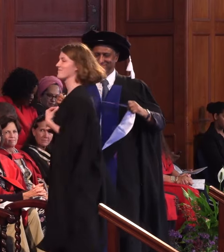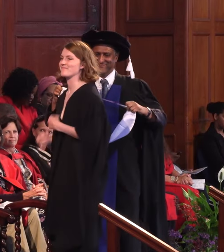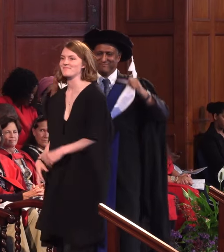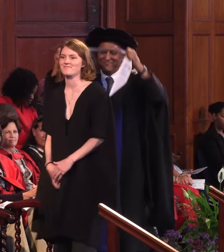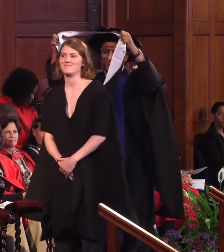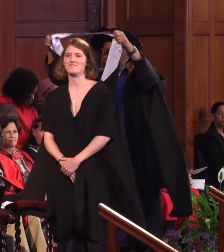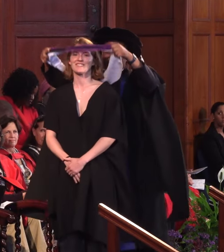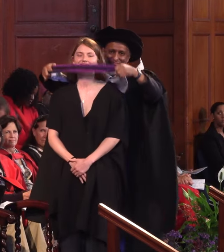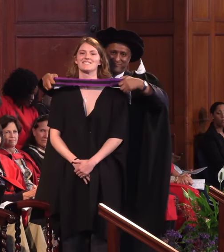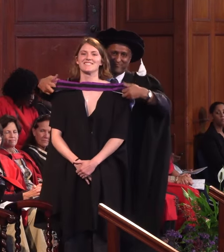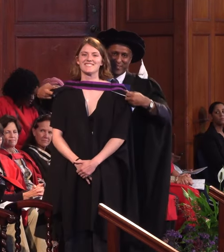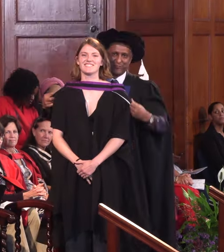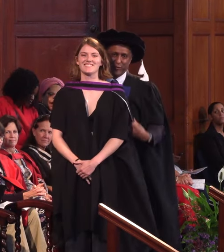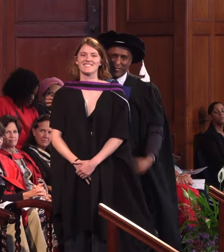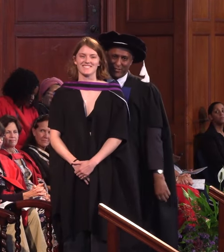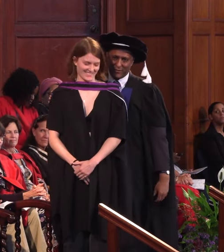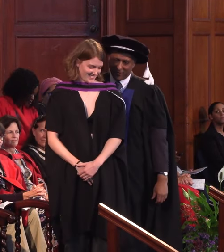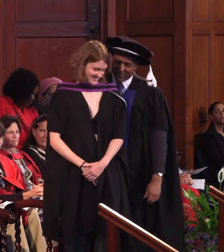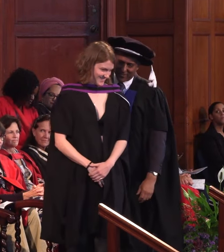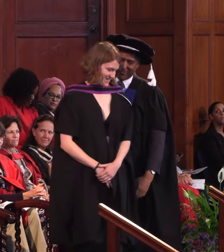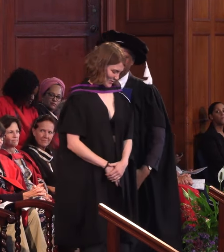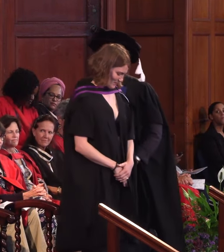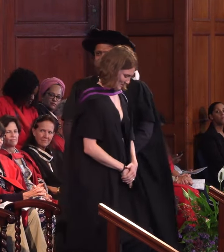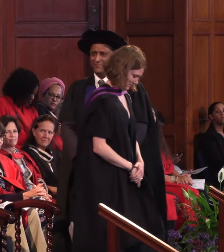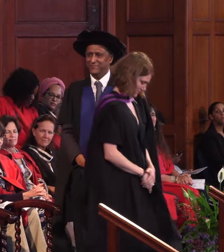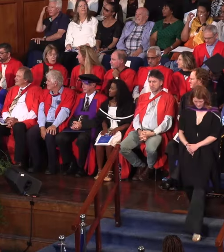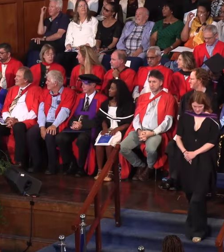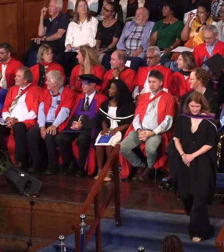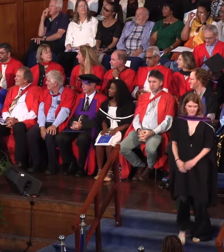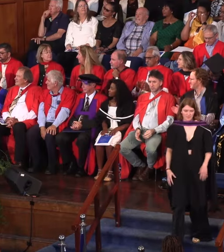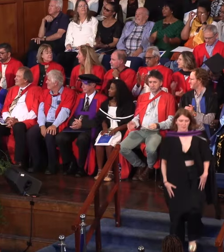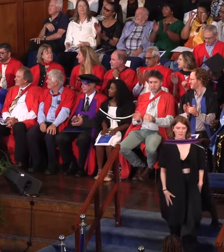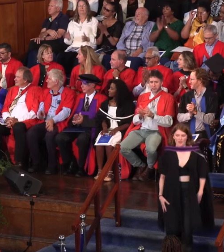For the degree of Bachelor of Science Honours in the First Class, Sian May Hissam Green.